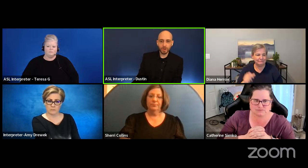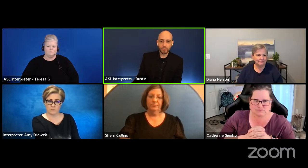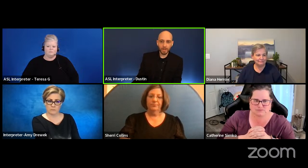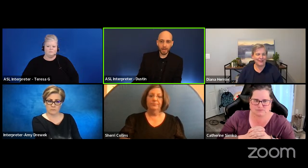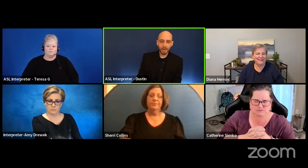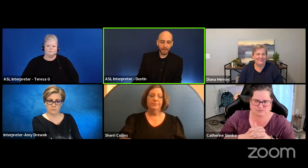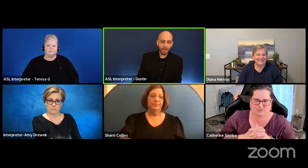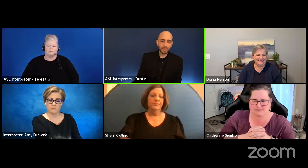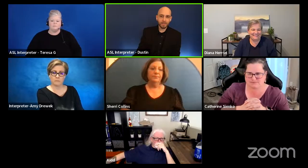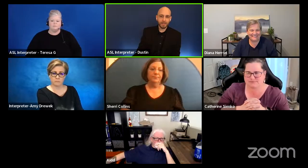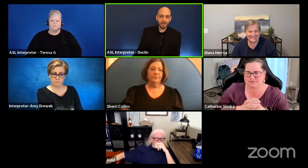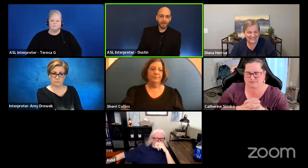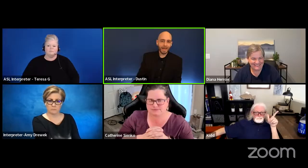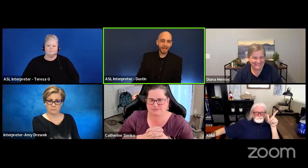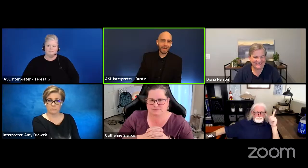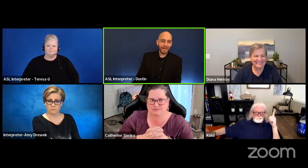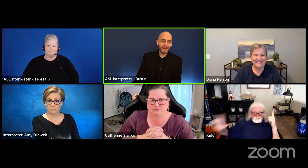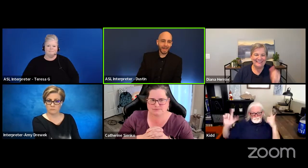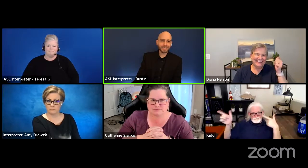Nikki Sukup